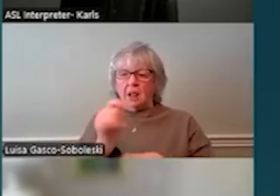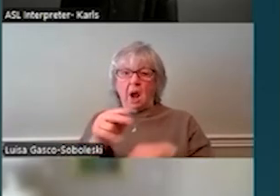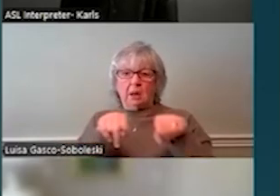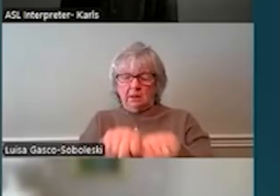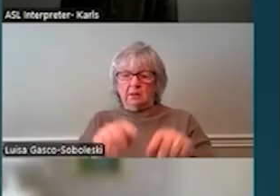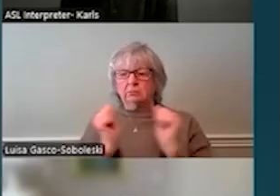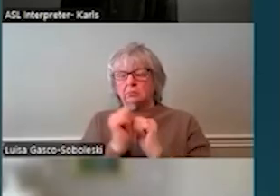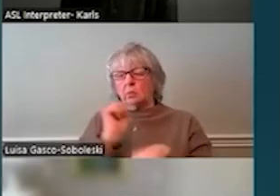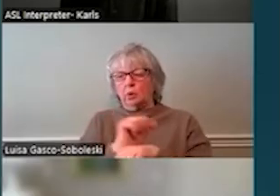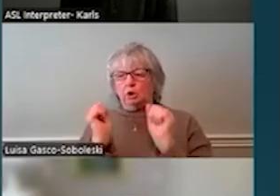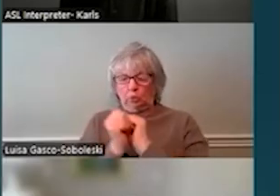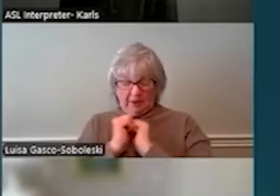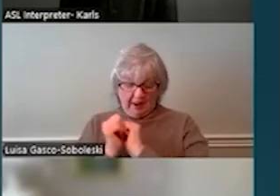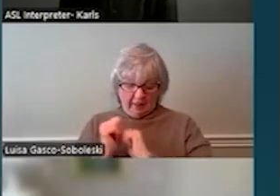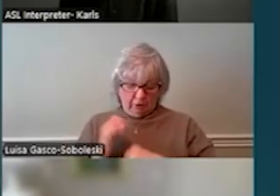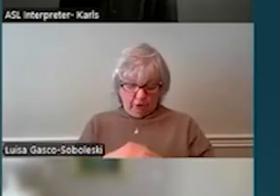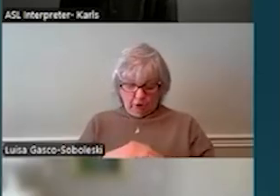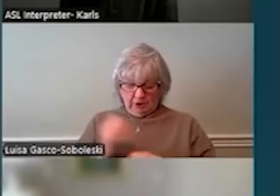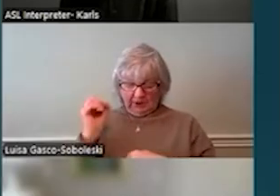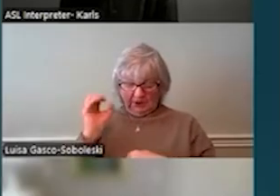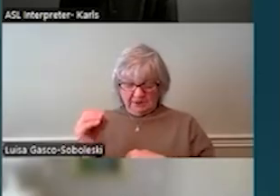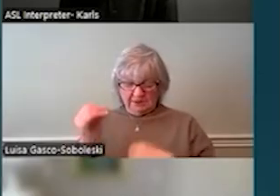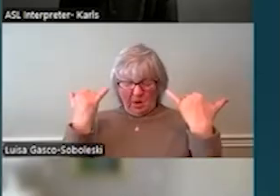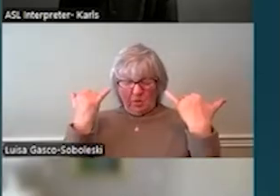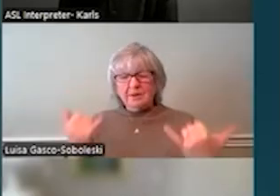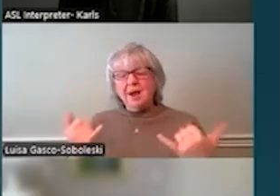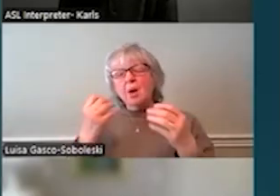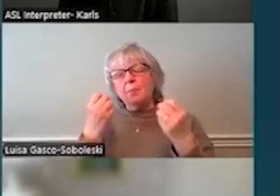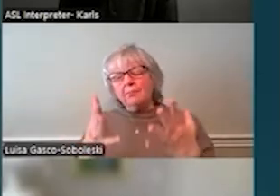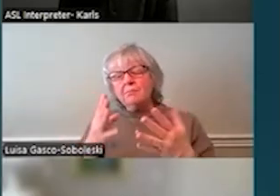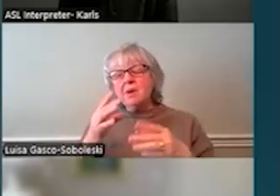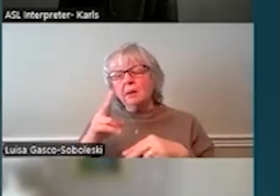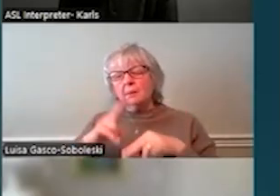community to make sure that we're all aligned and that we're able to work together.